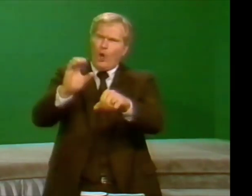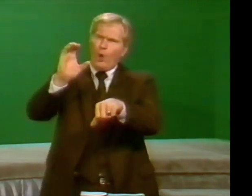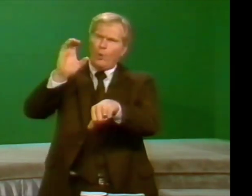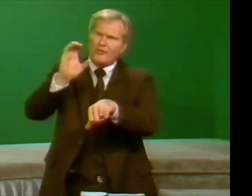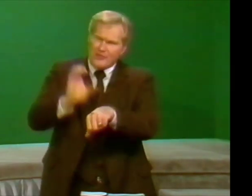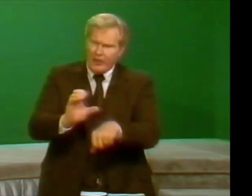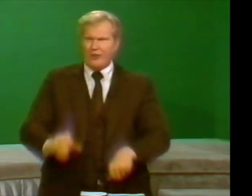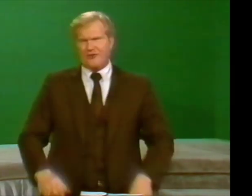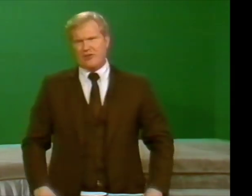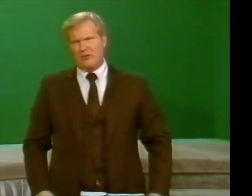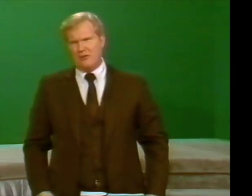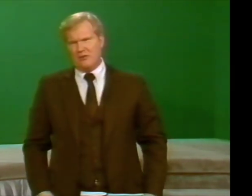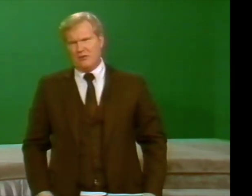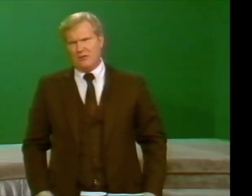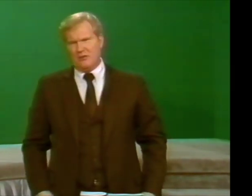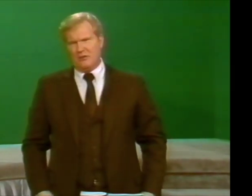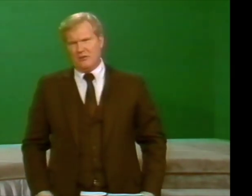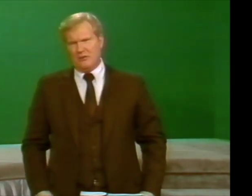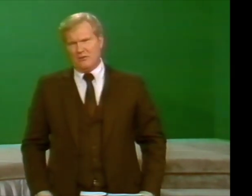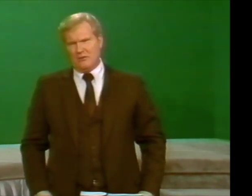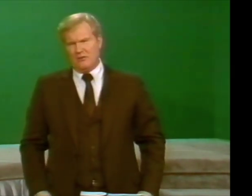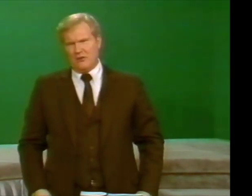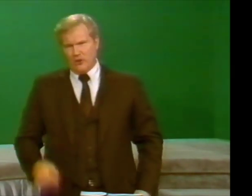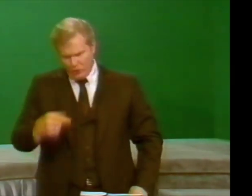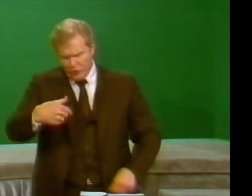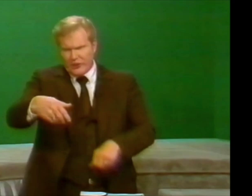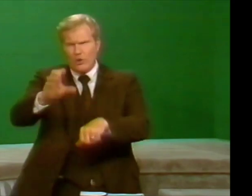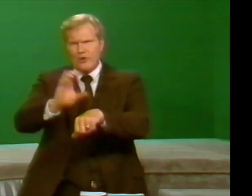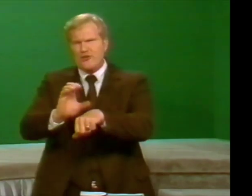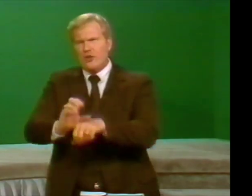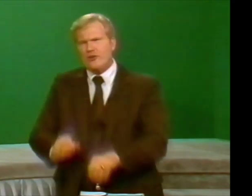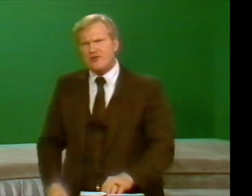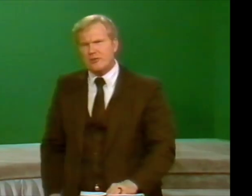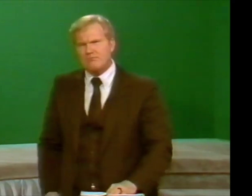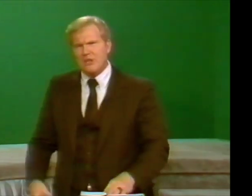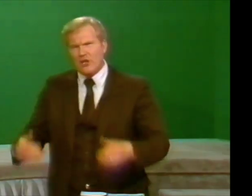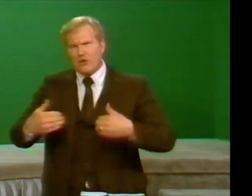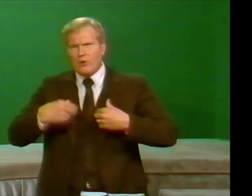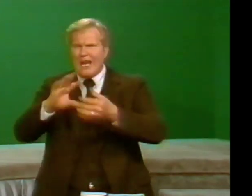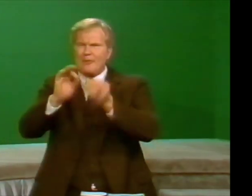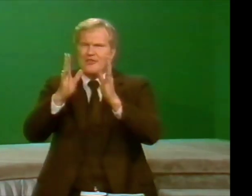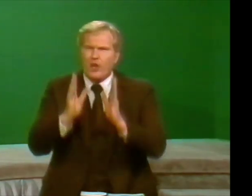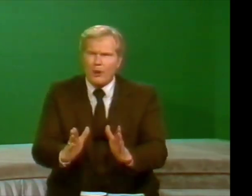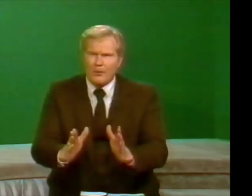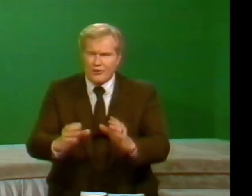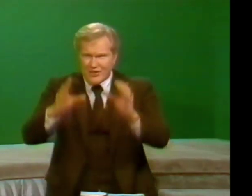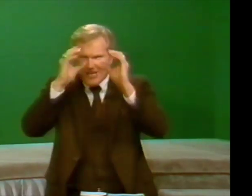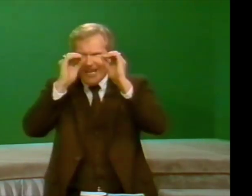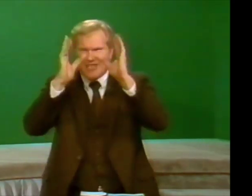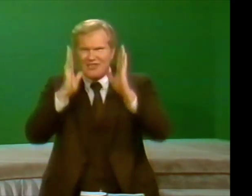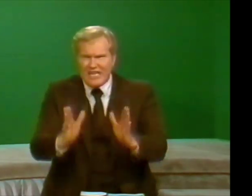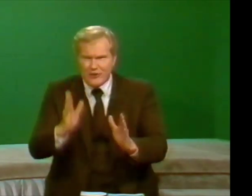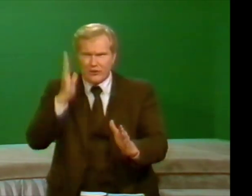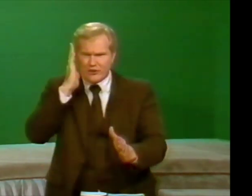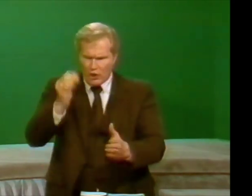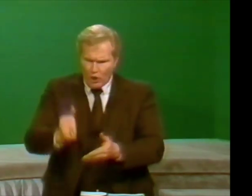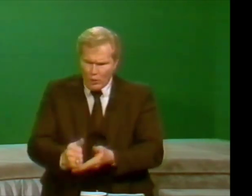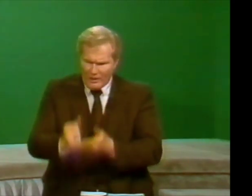no church. You can go to church. You'll have interpreters and teachers who will